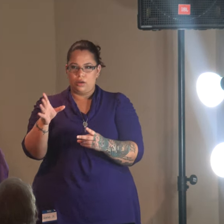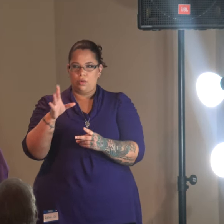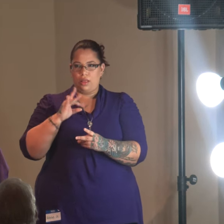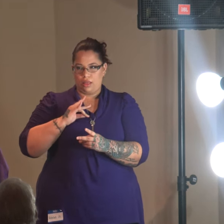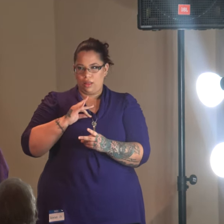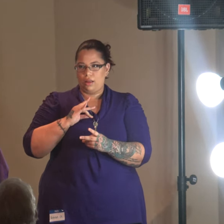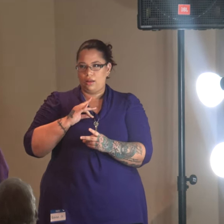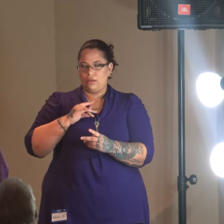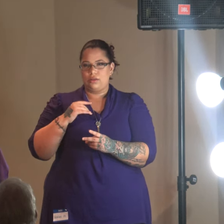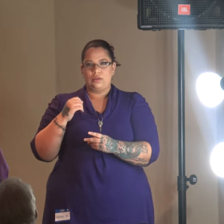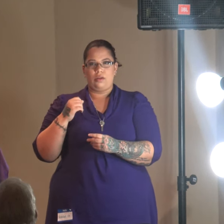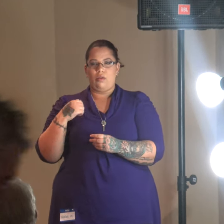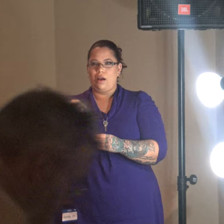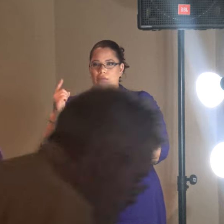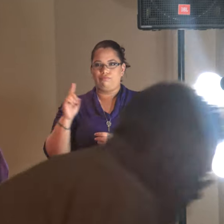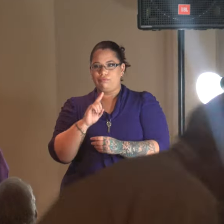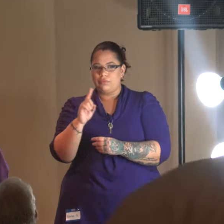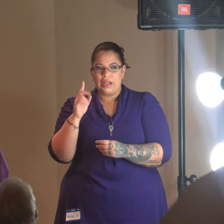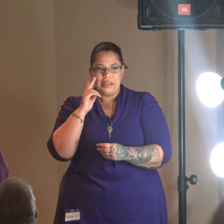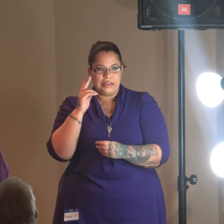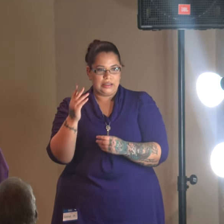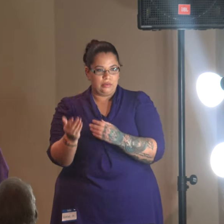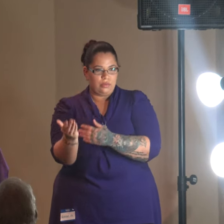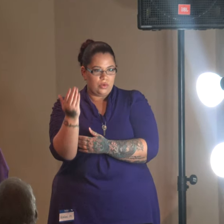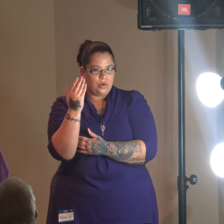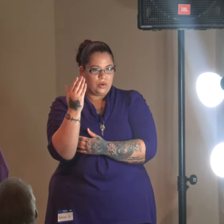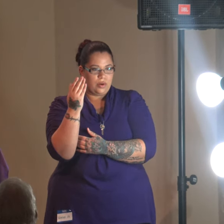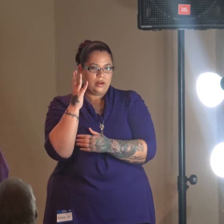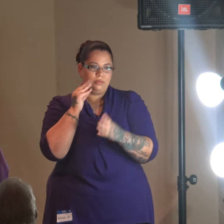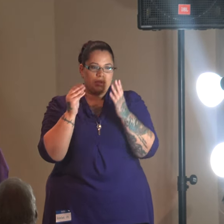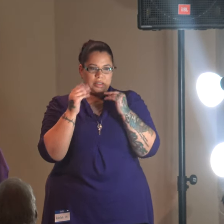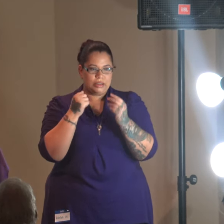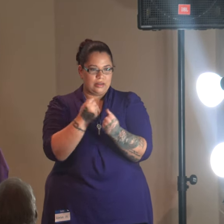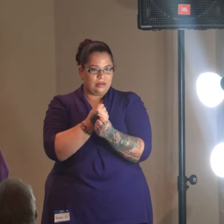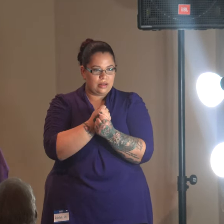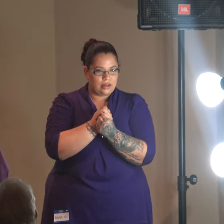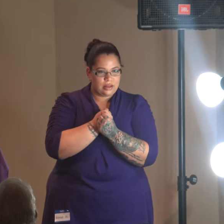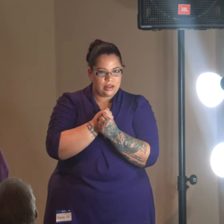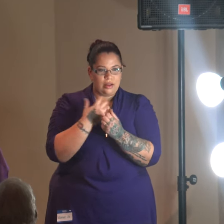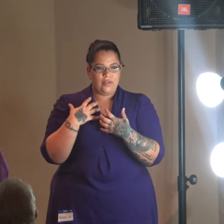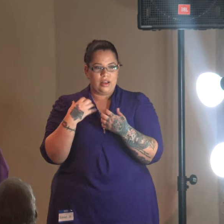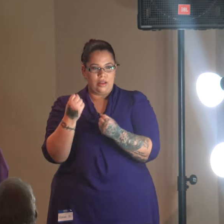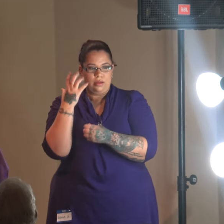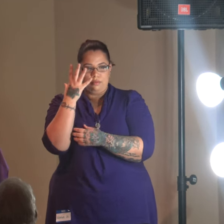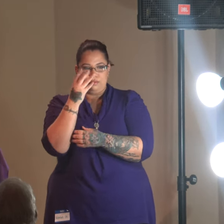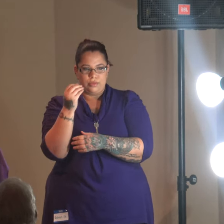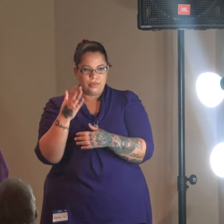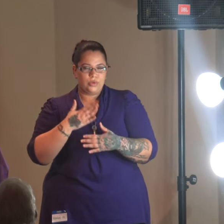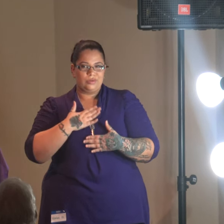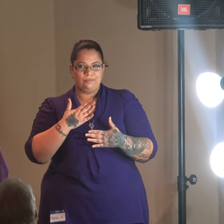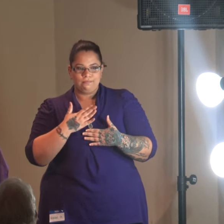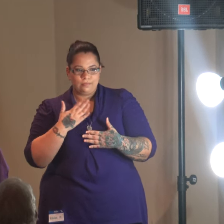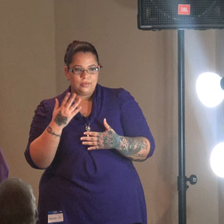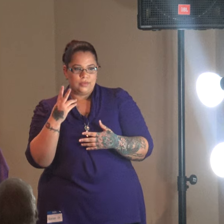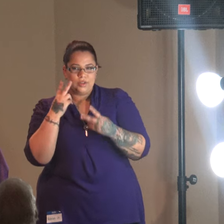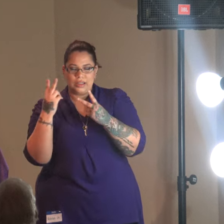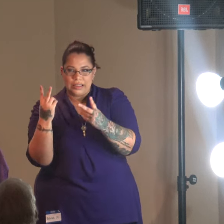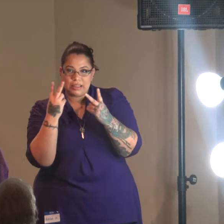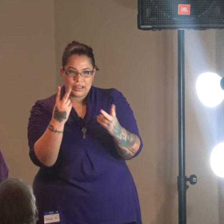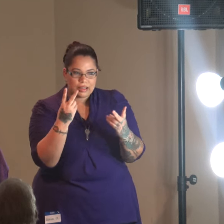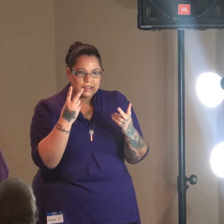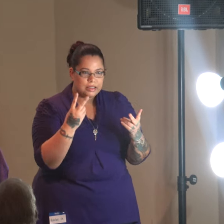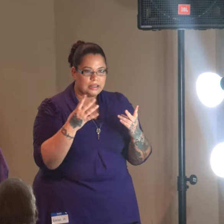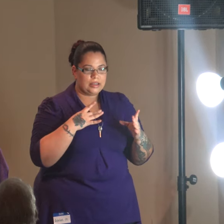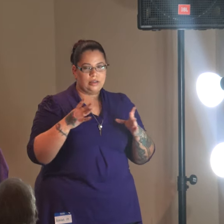health, wholeness, beauty, joy. I remind myself in everything that I'm doing. Wherever I go, whatever I see, when I see you, I see